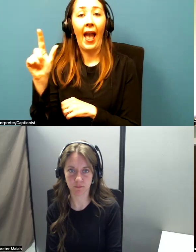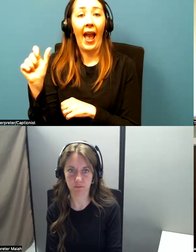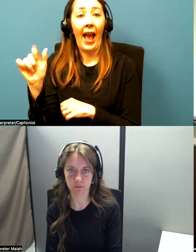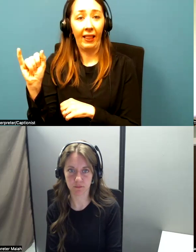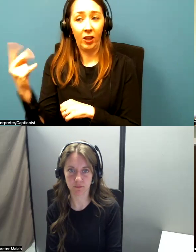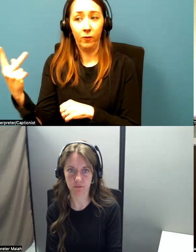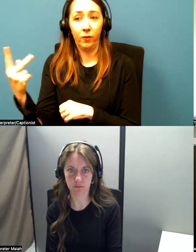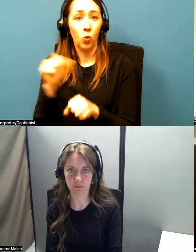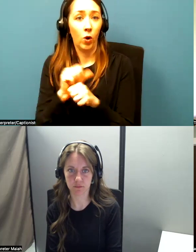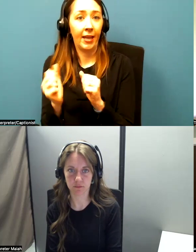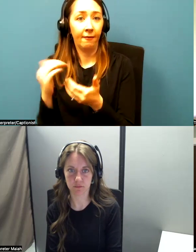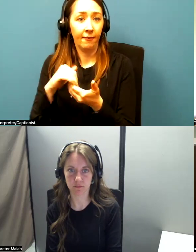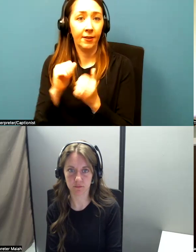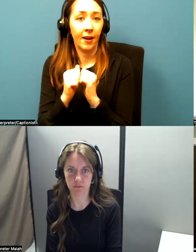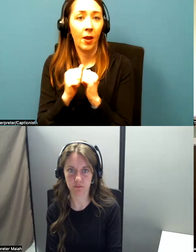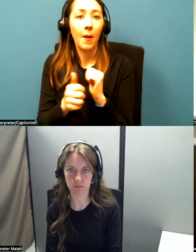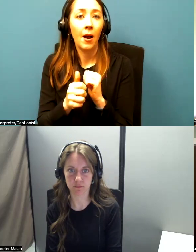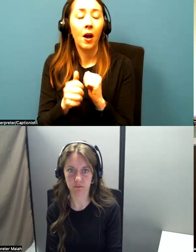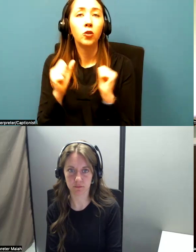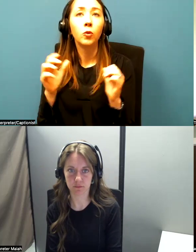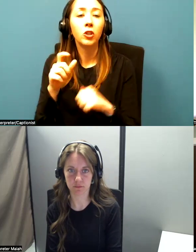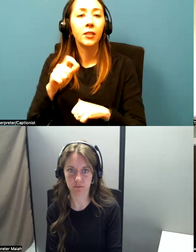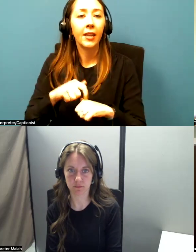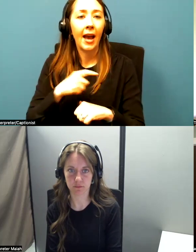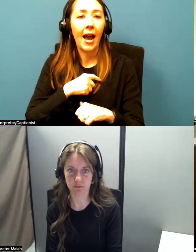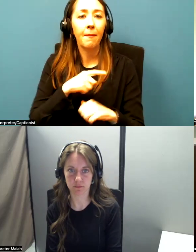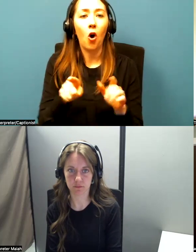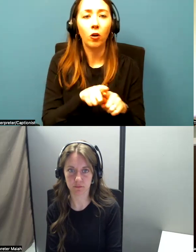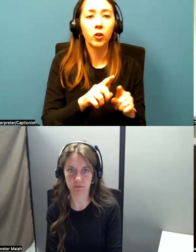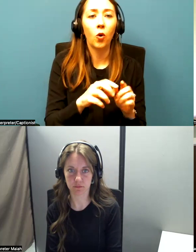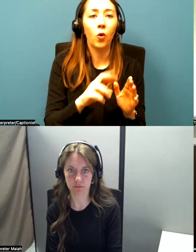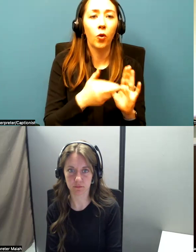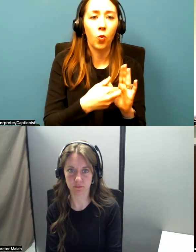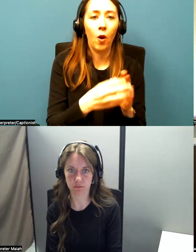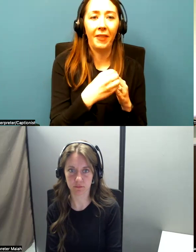time the other lead in the movie is